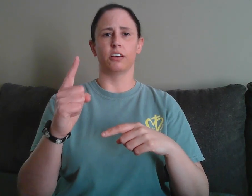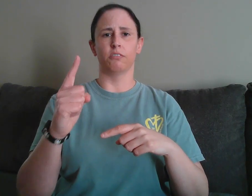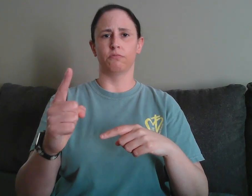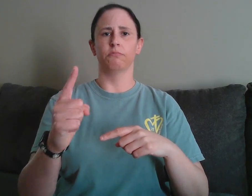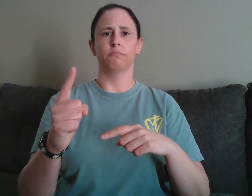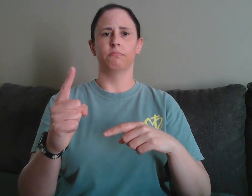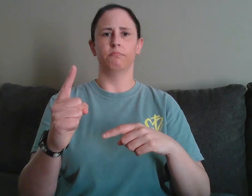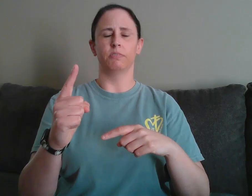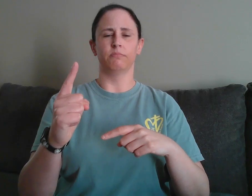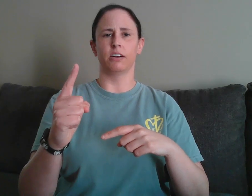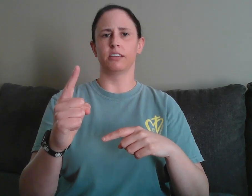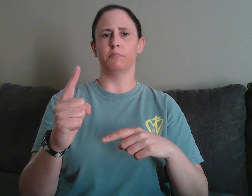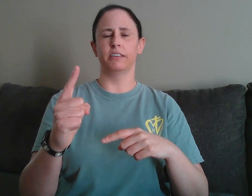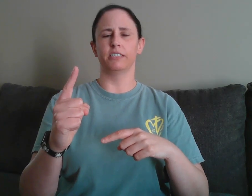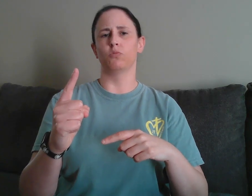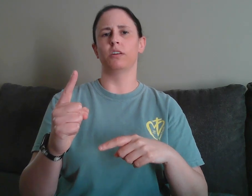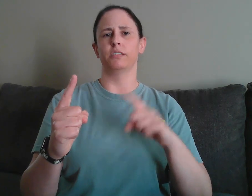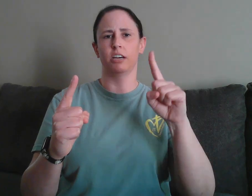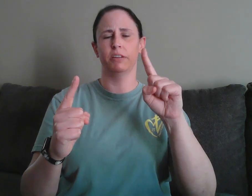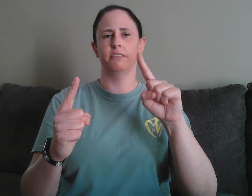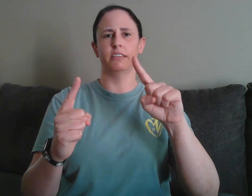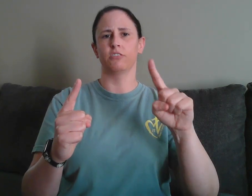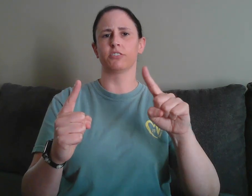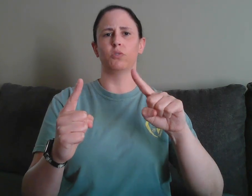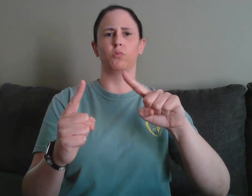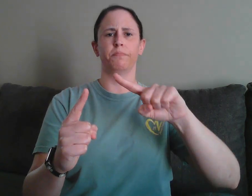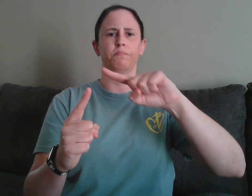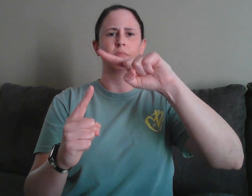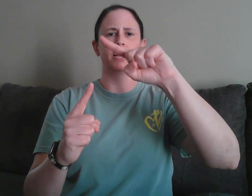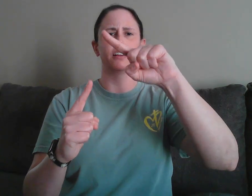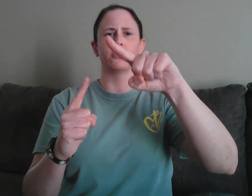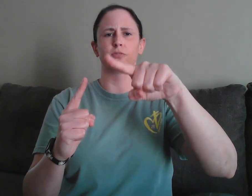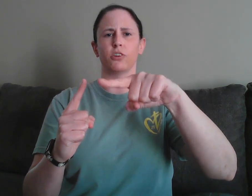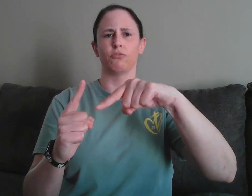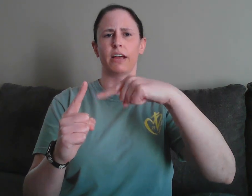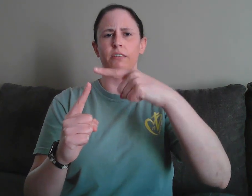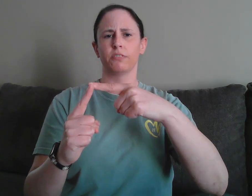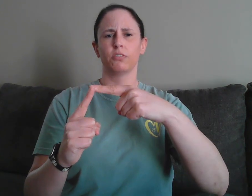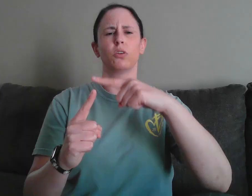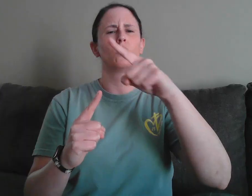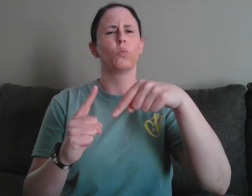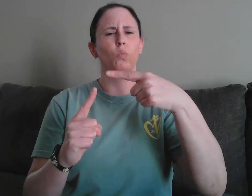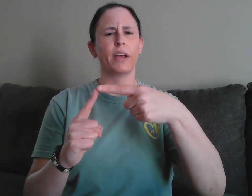So non-dominant is a 1, dominant is also a 1, and it goes around. When.